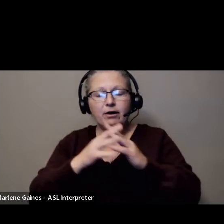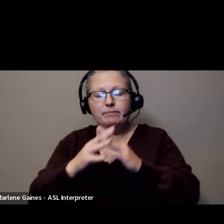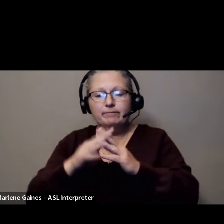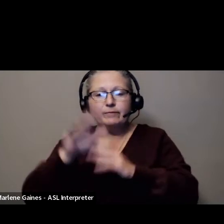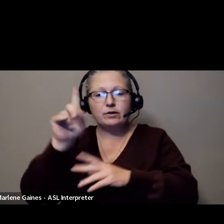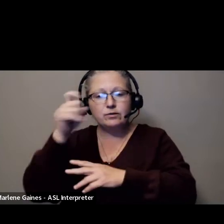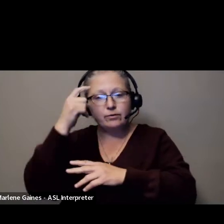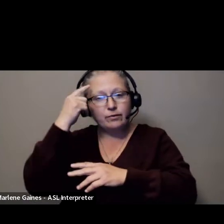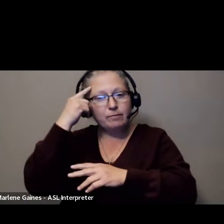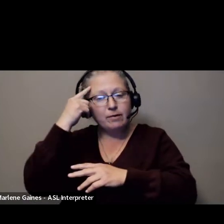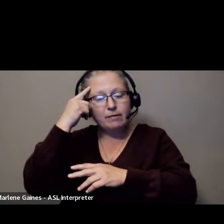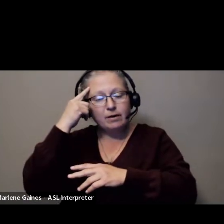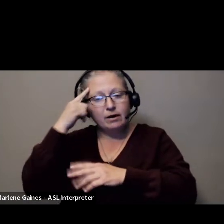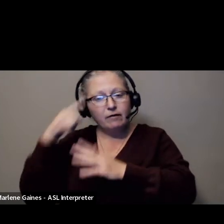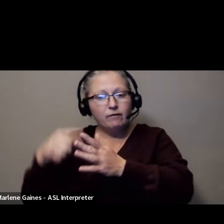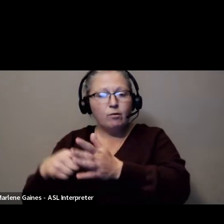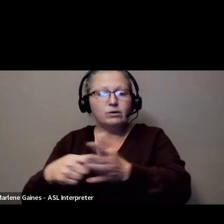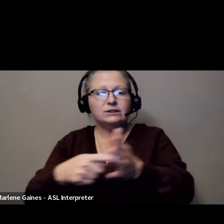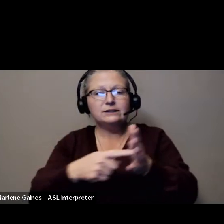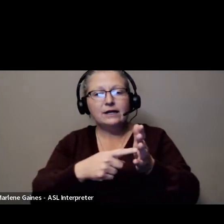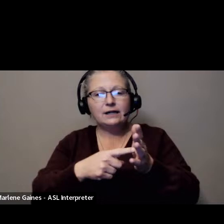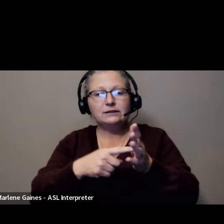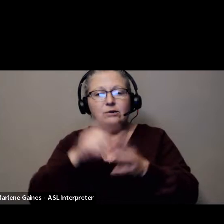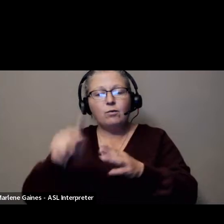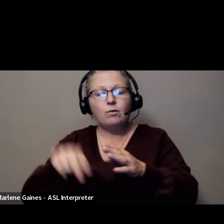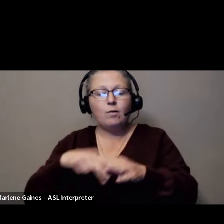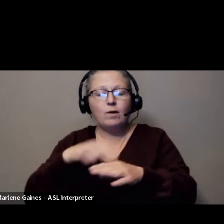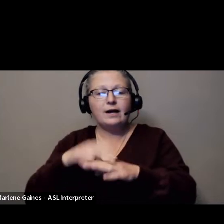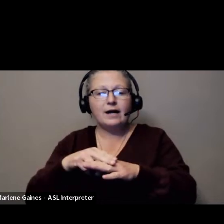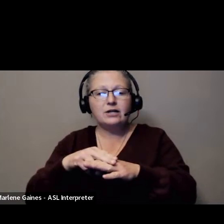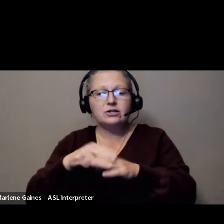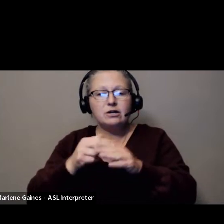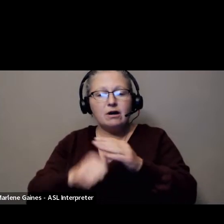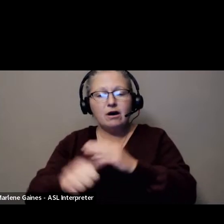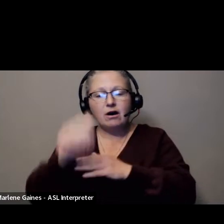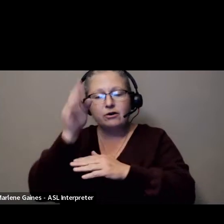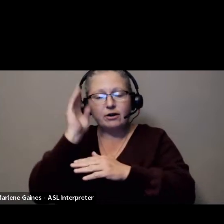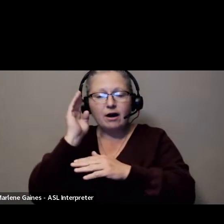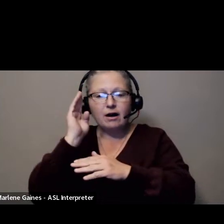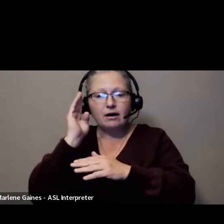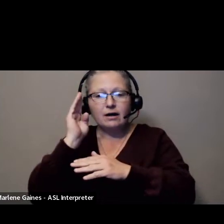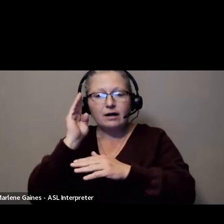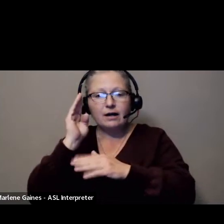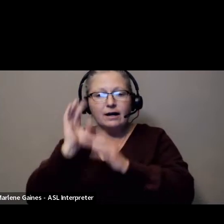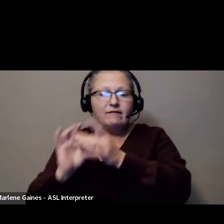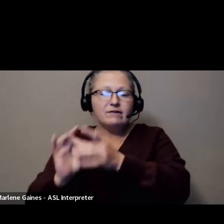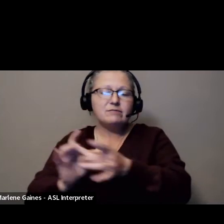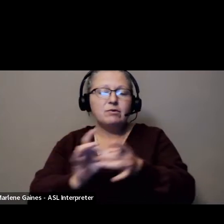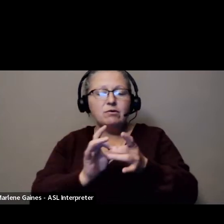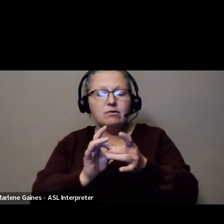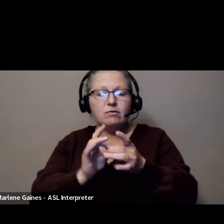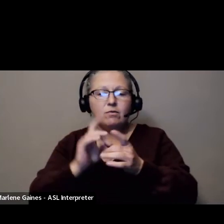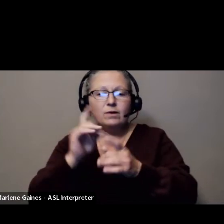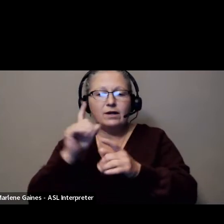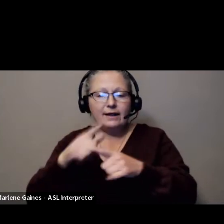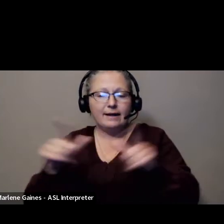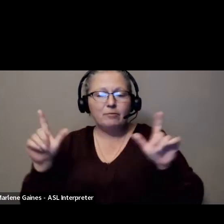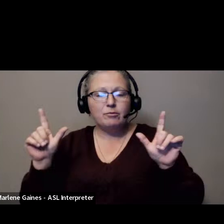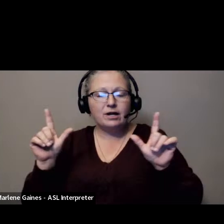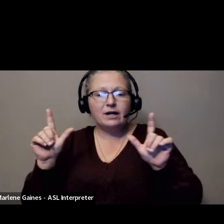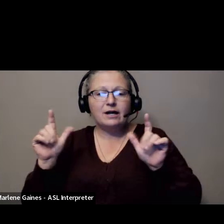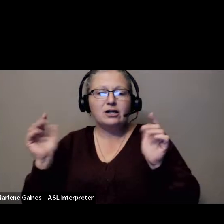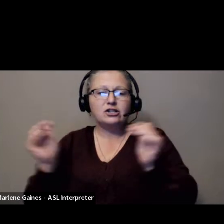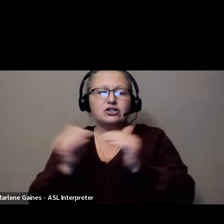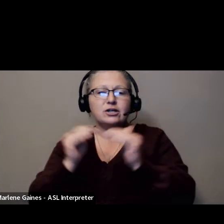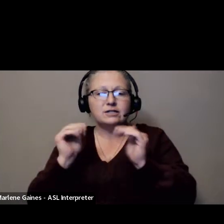America and to the republic for which it stands, one nation, under God, indivisible, with liberty and